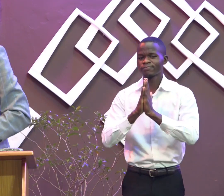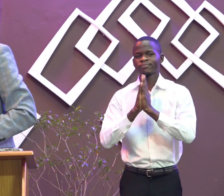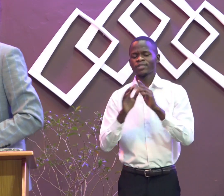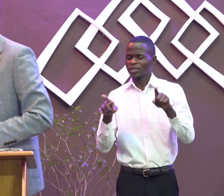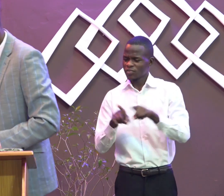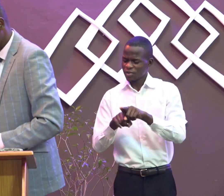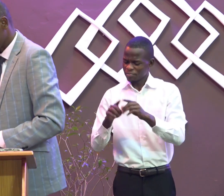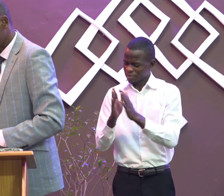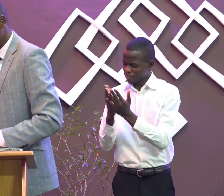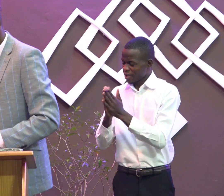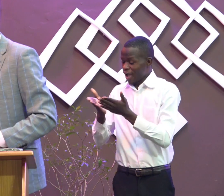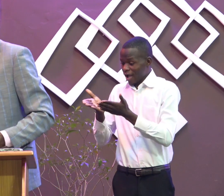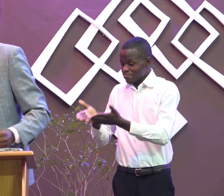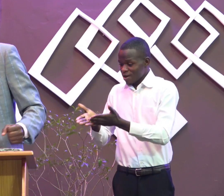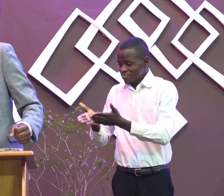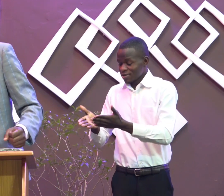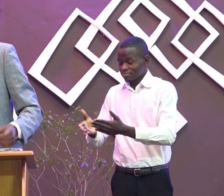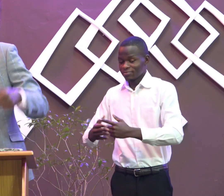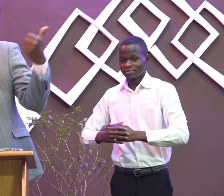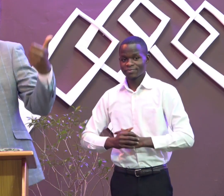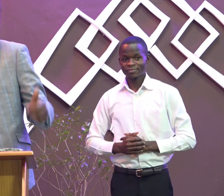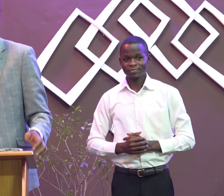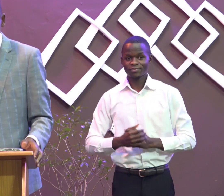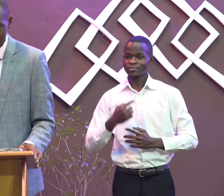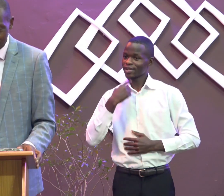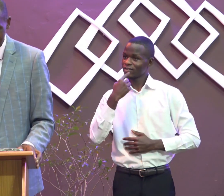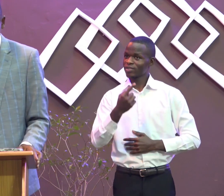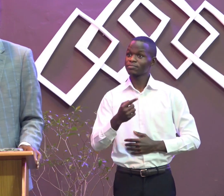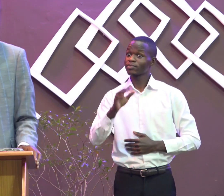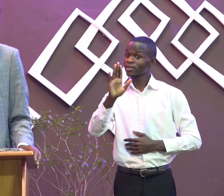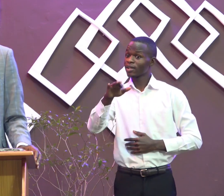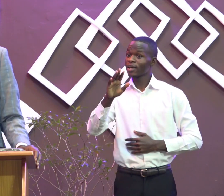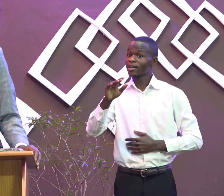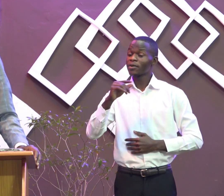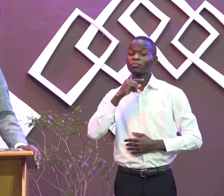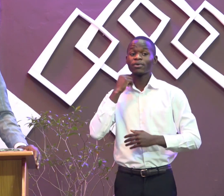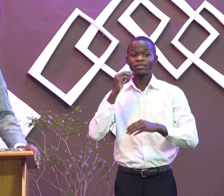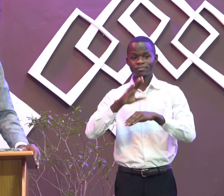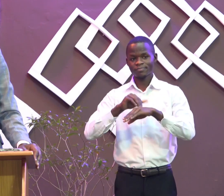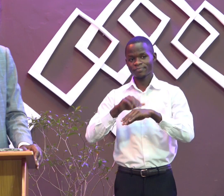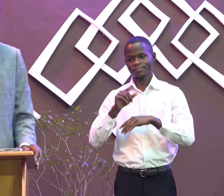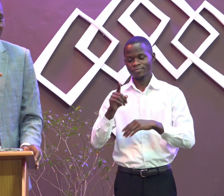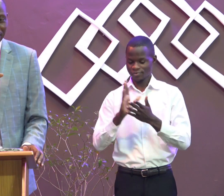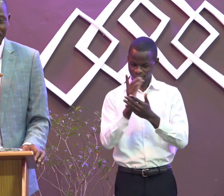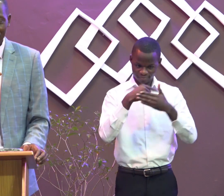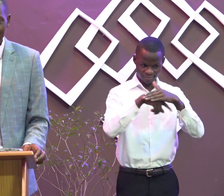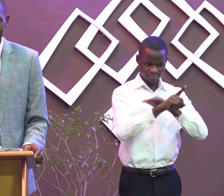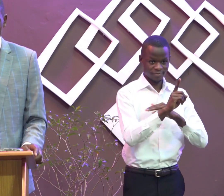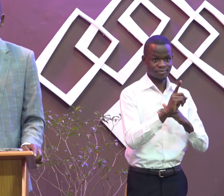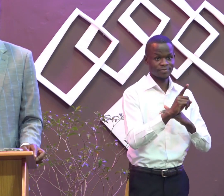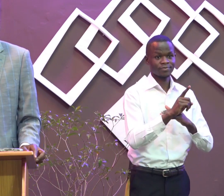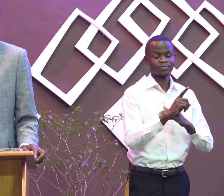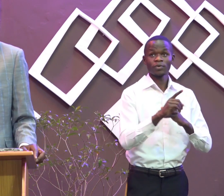bitabo byangibyo na. I've come with all my books. Naganti akuita. And they told him he's calling you. Nyingira. So I